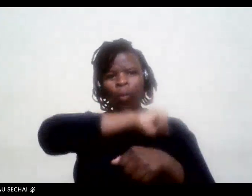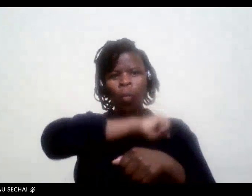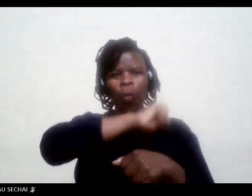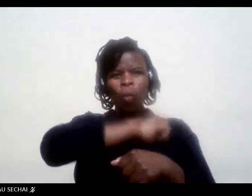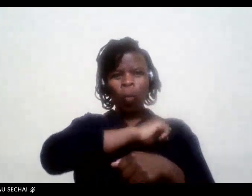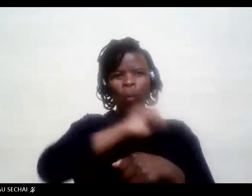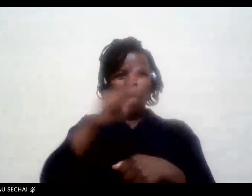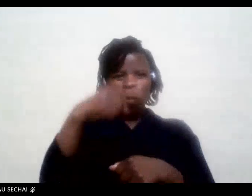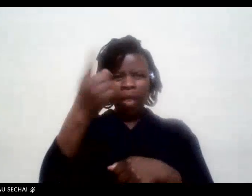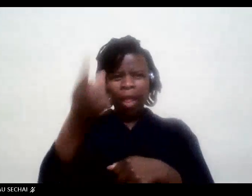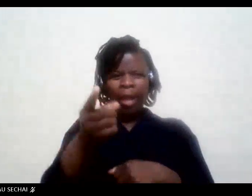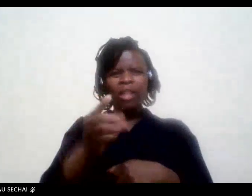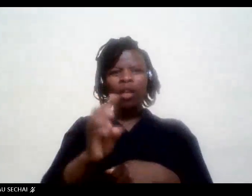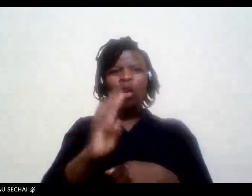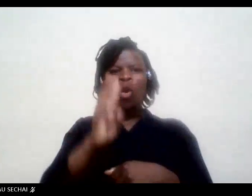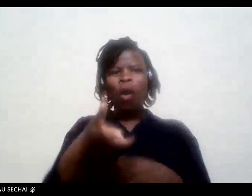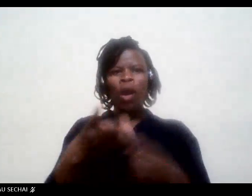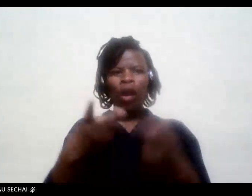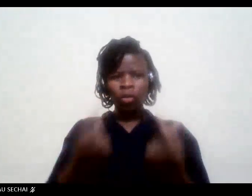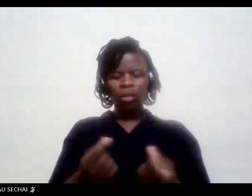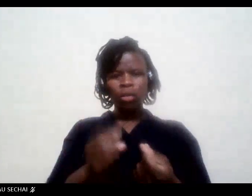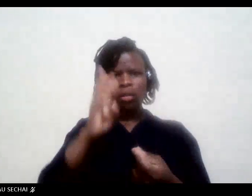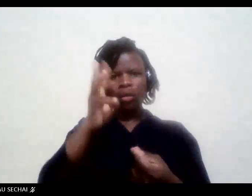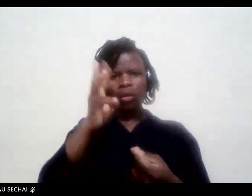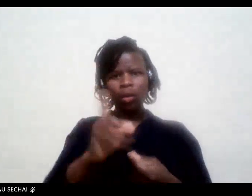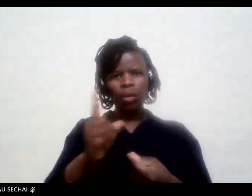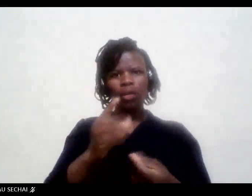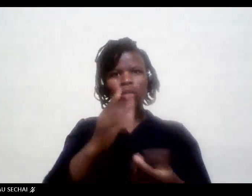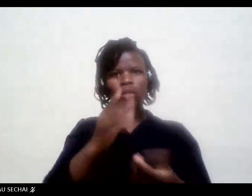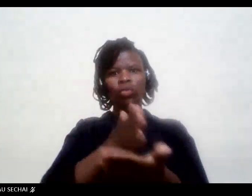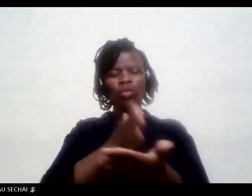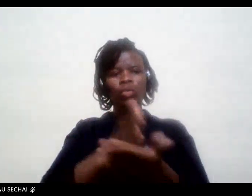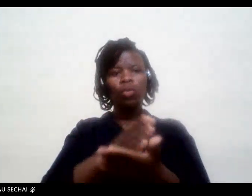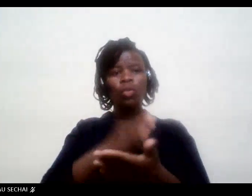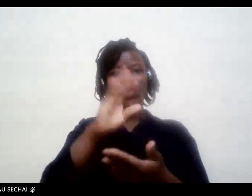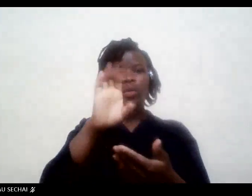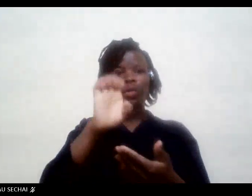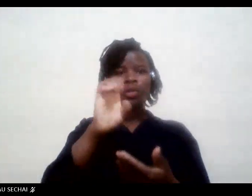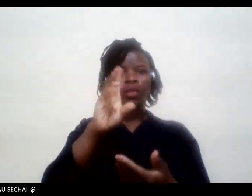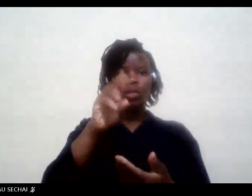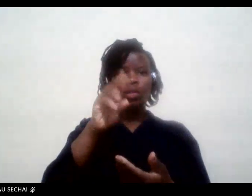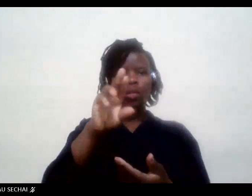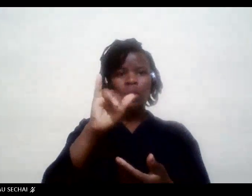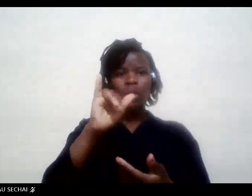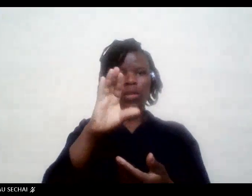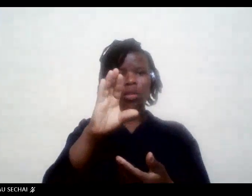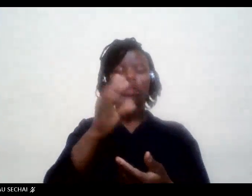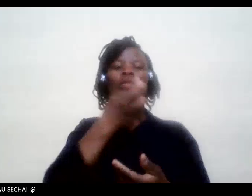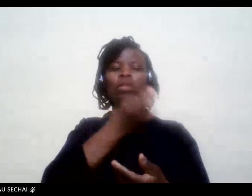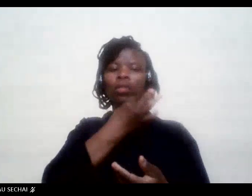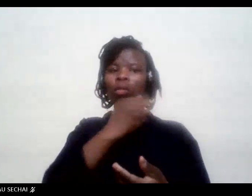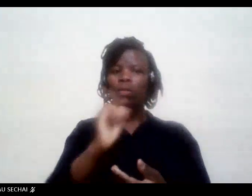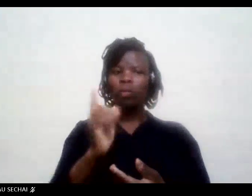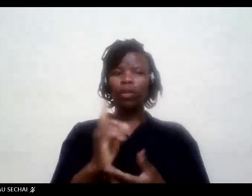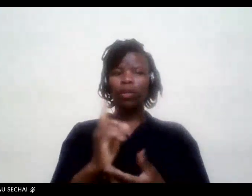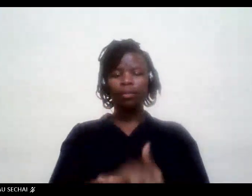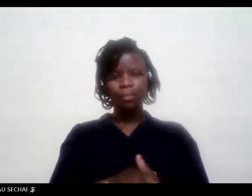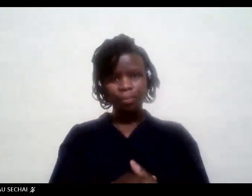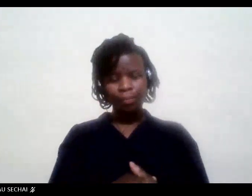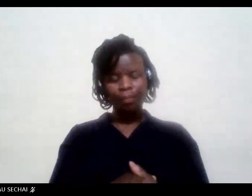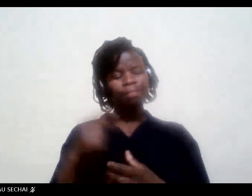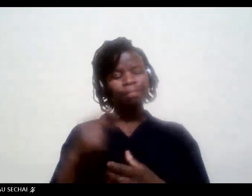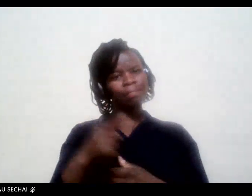take you because of what Cedric is saying, you realize the importance of monitoring mechanisms. And that's part of,